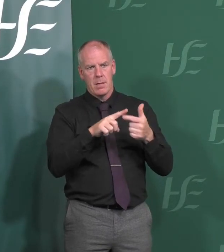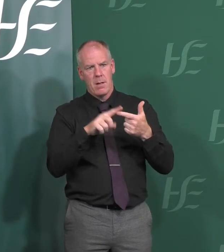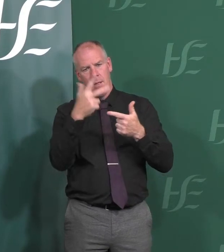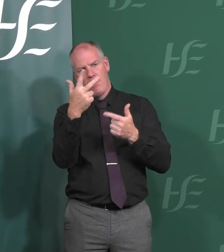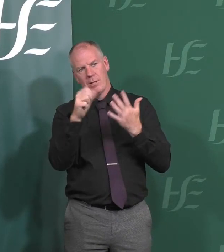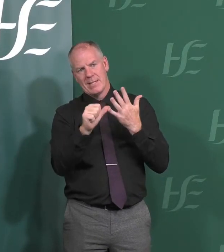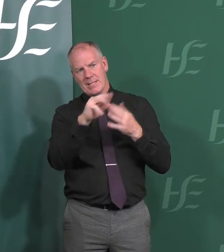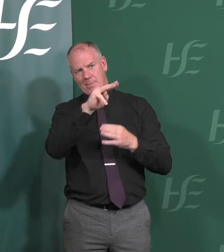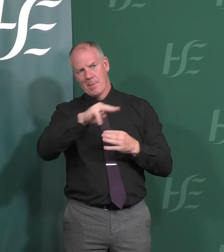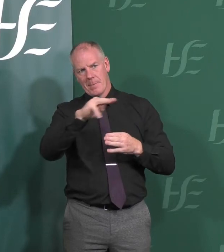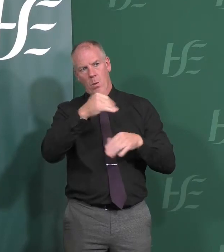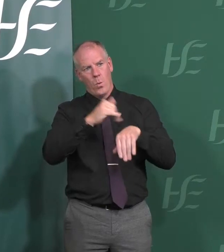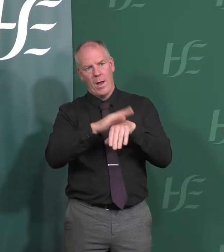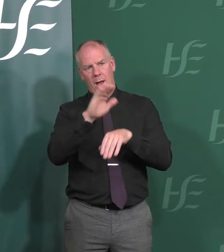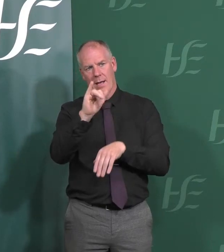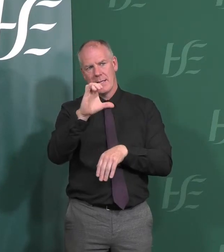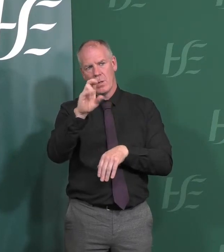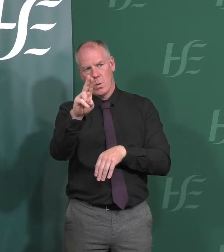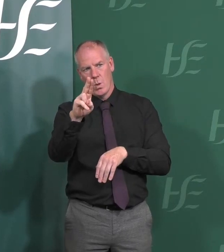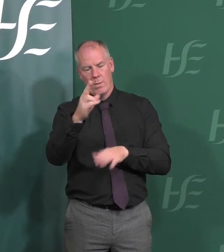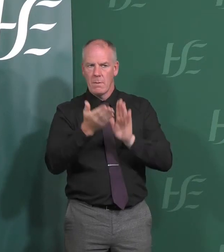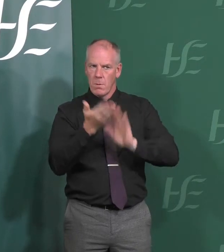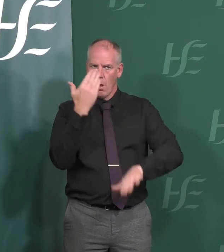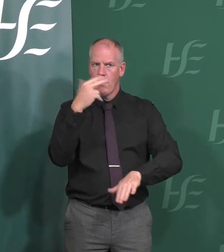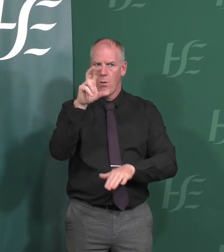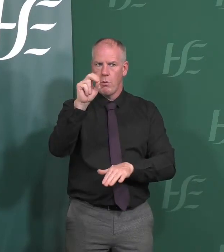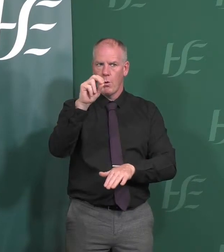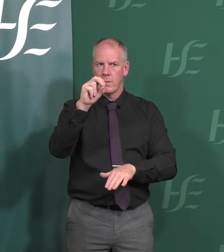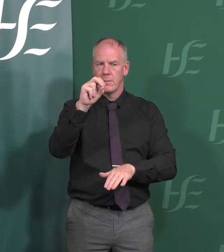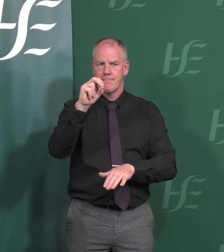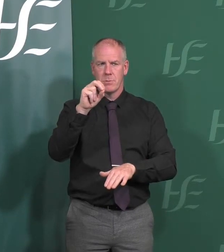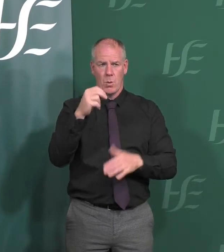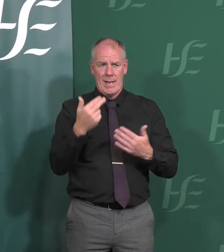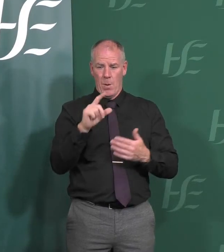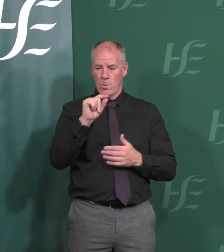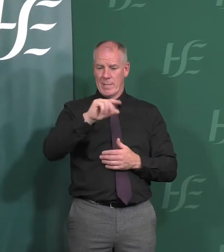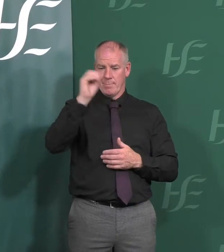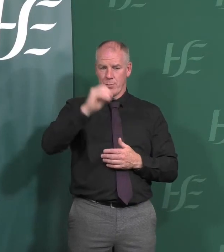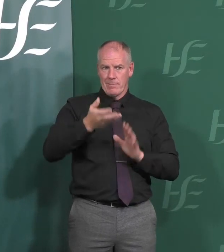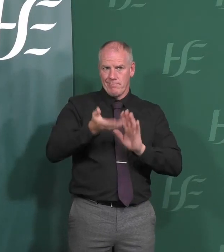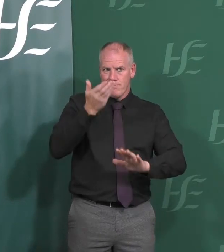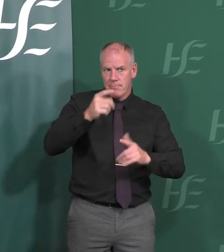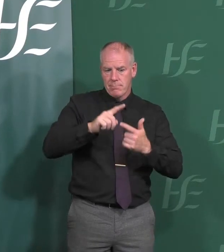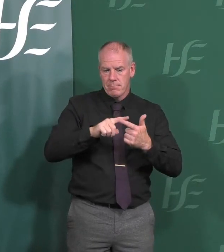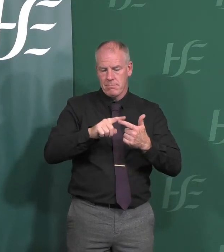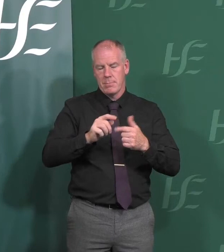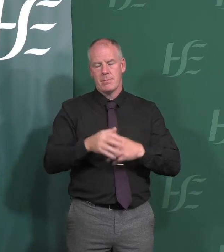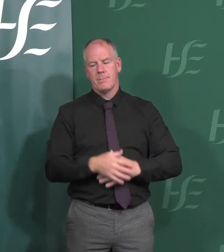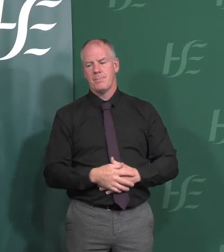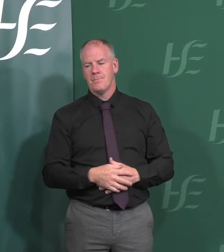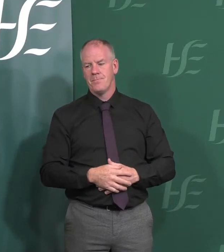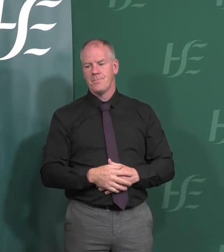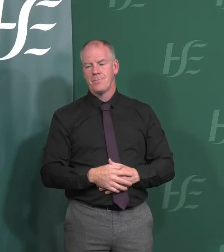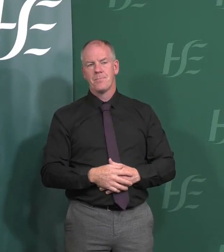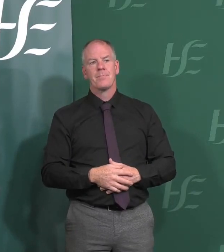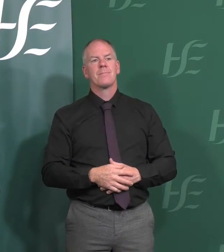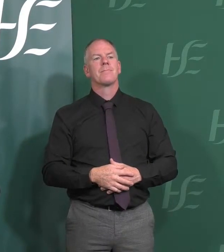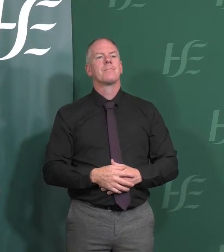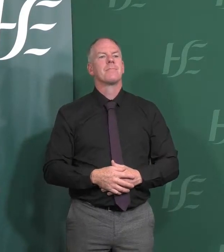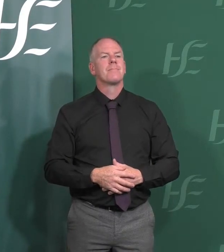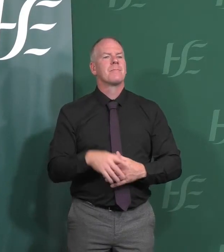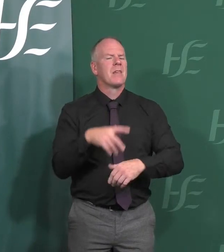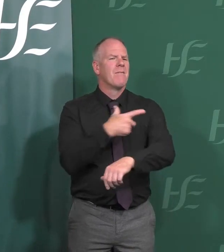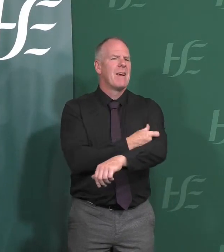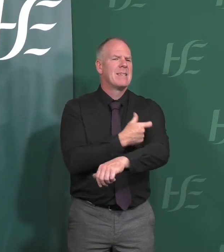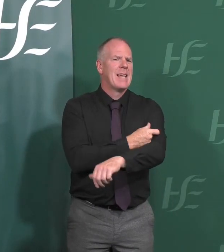in ICU, which is up from 30 the previous week, so a 20% increase overall. Hospitalizations and